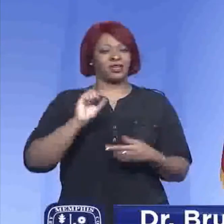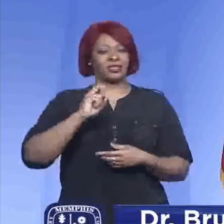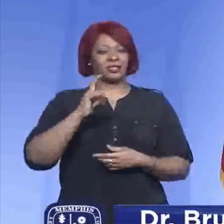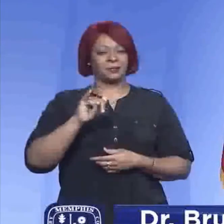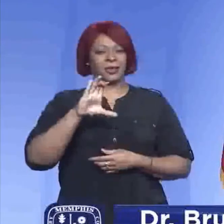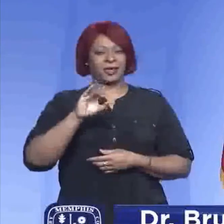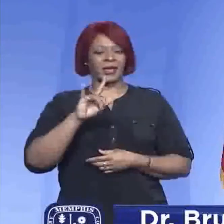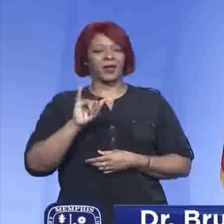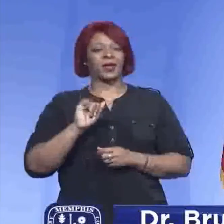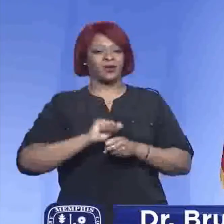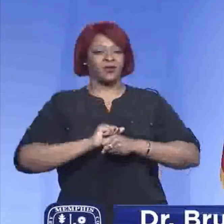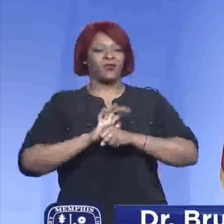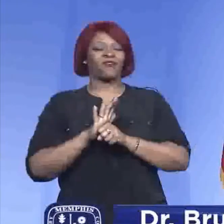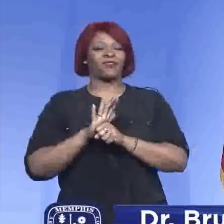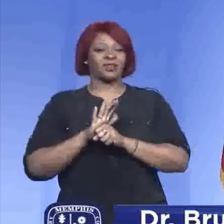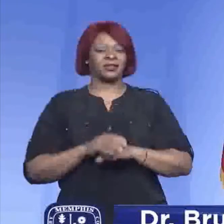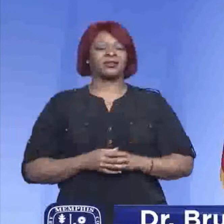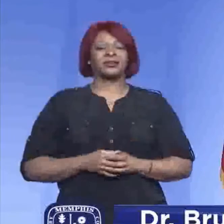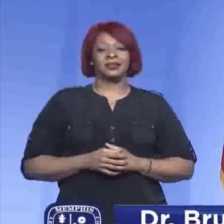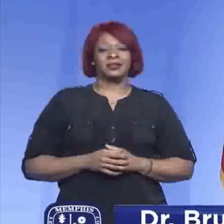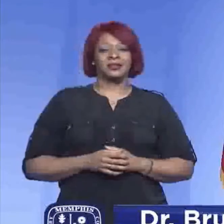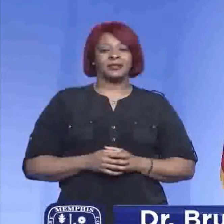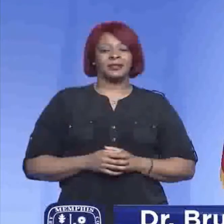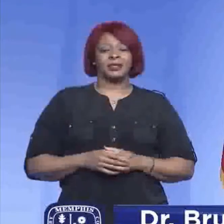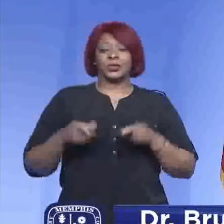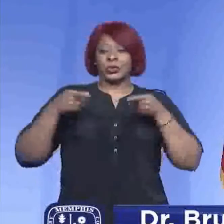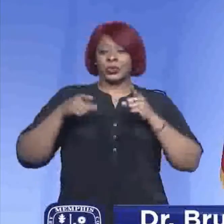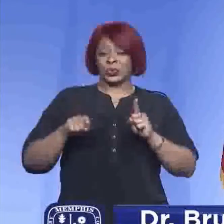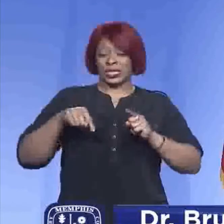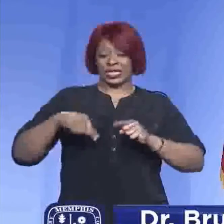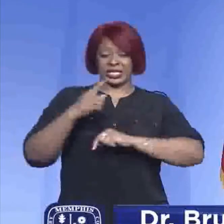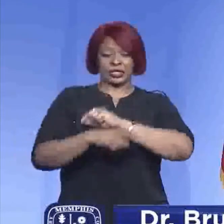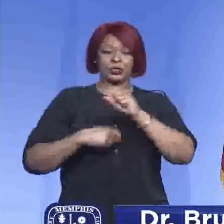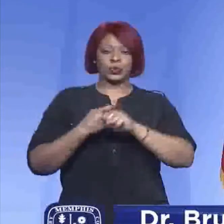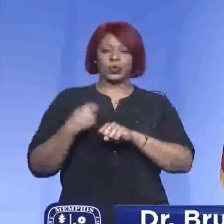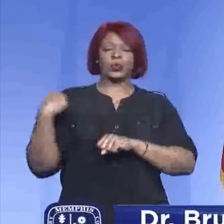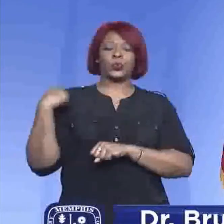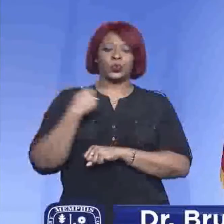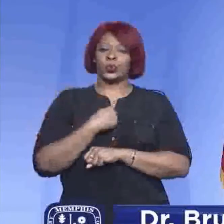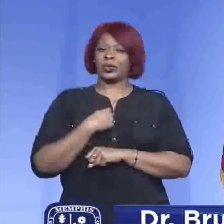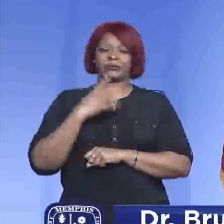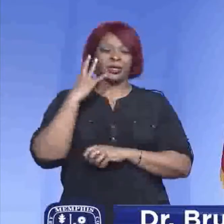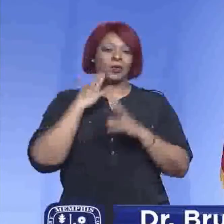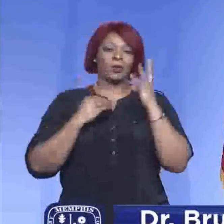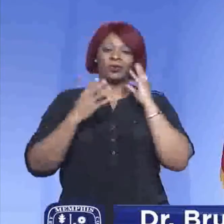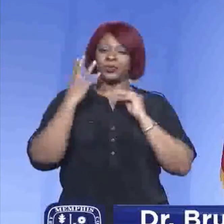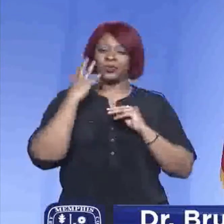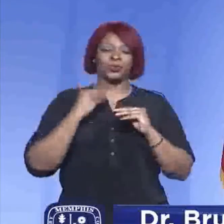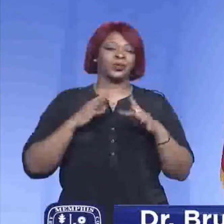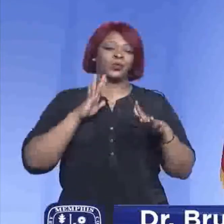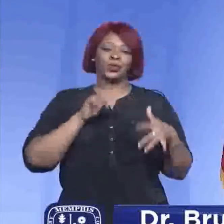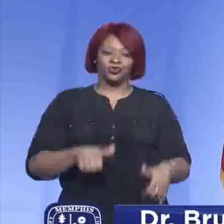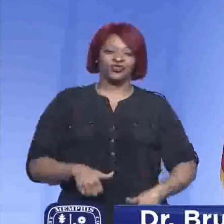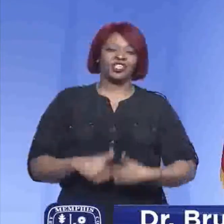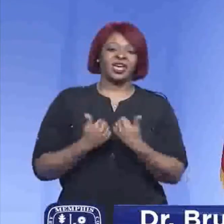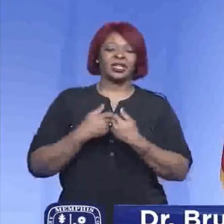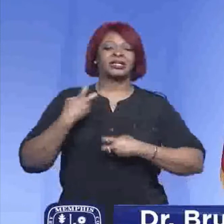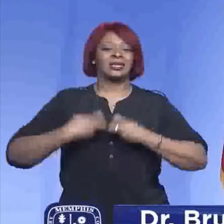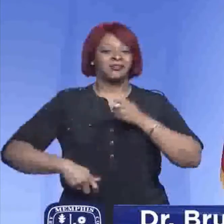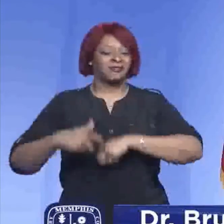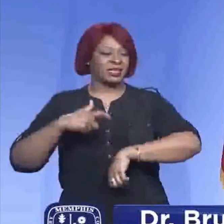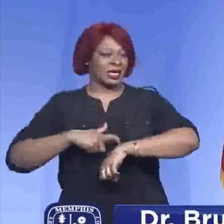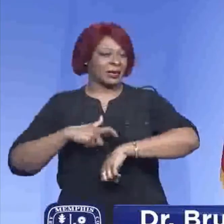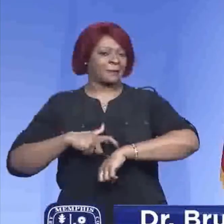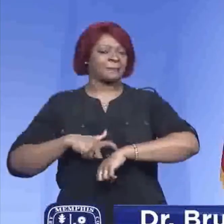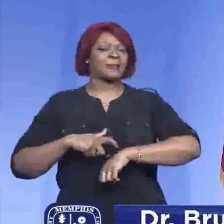County. And during this year, we've gone through some challenging and difficult